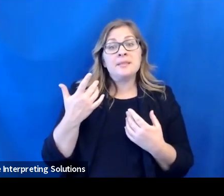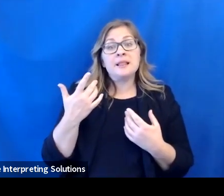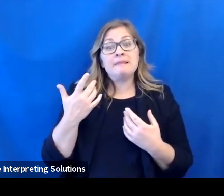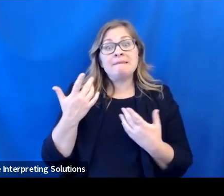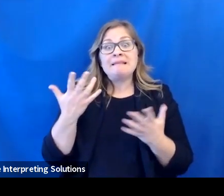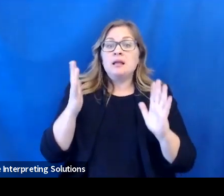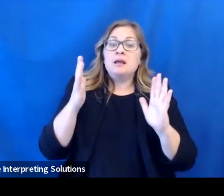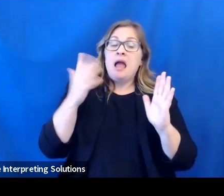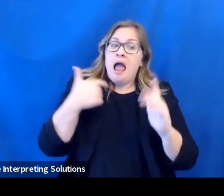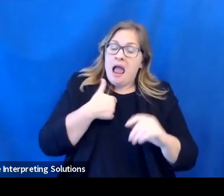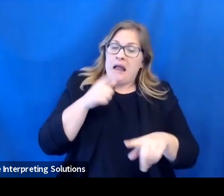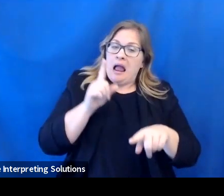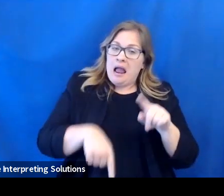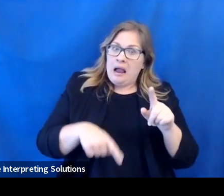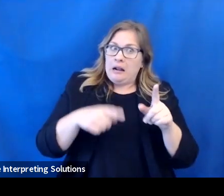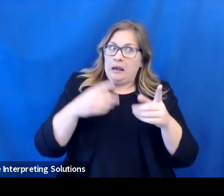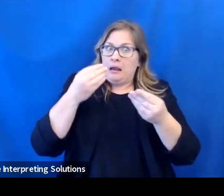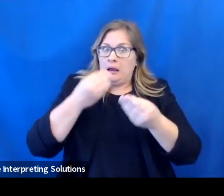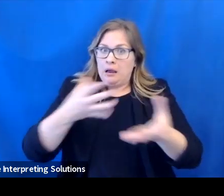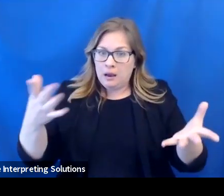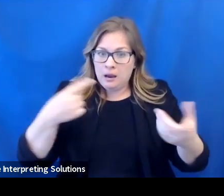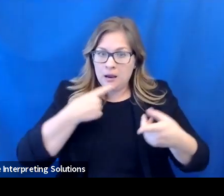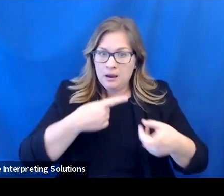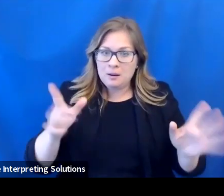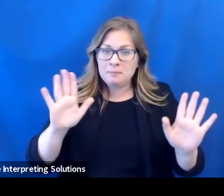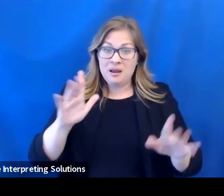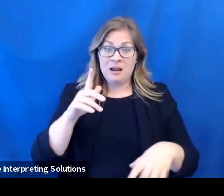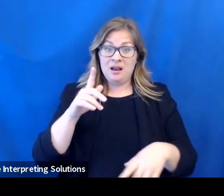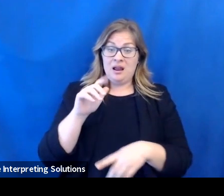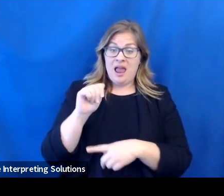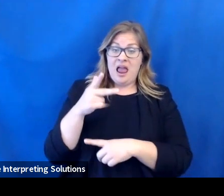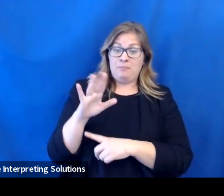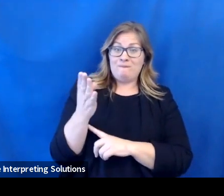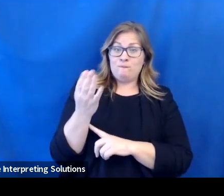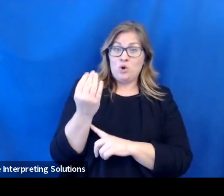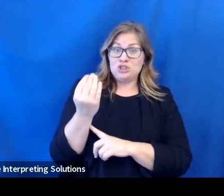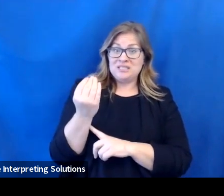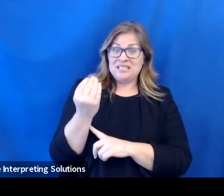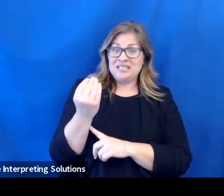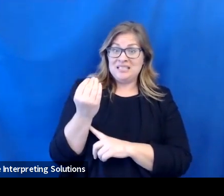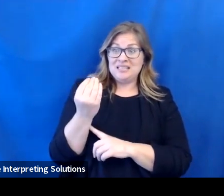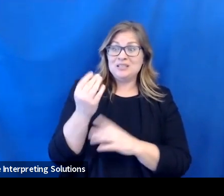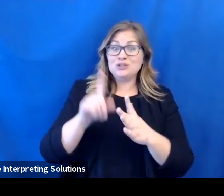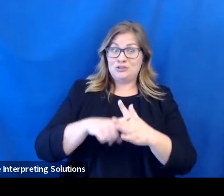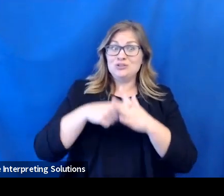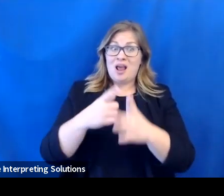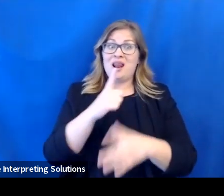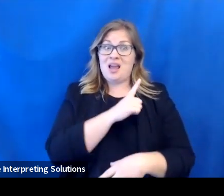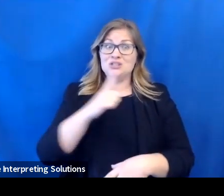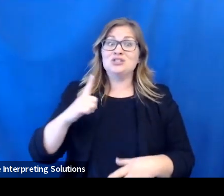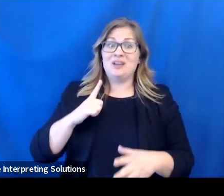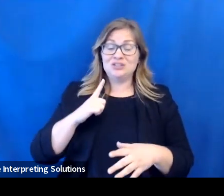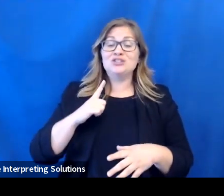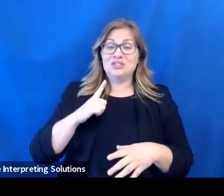up on the 14th when they come back into their next session. And we're looking out again already. We can't